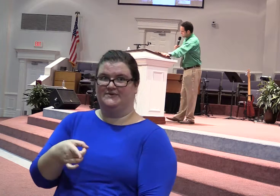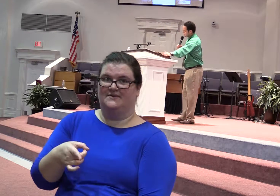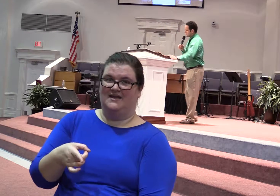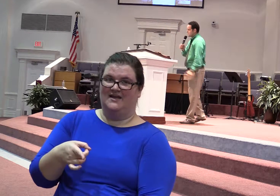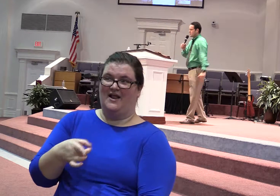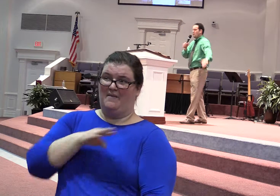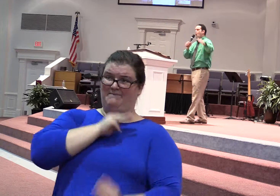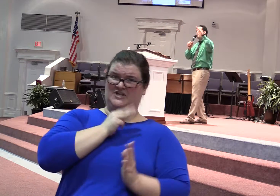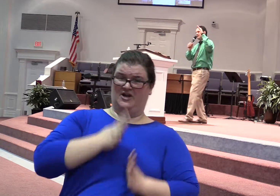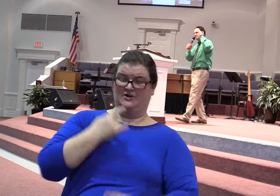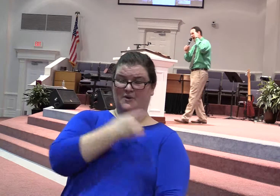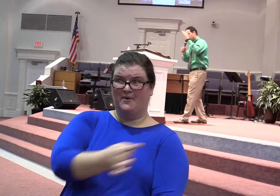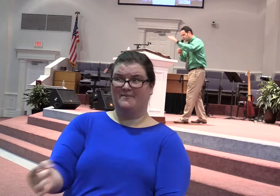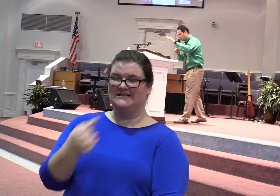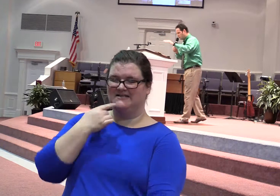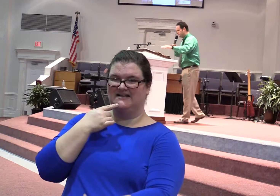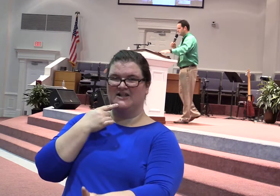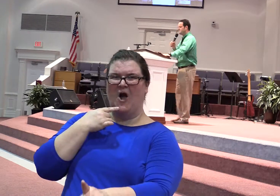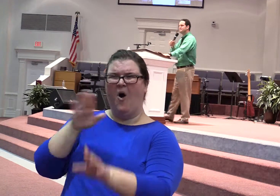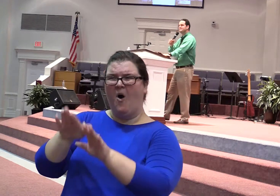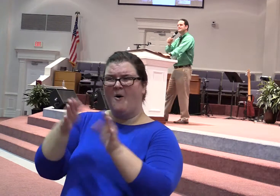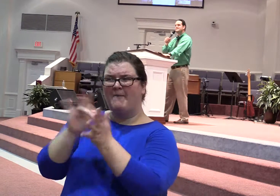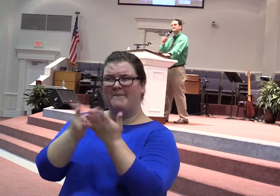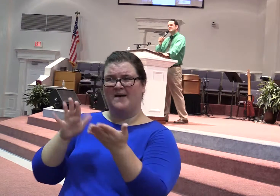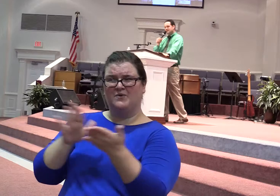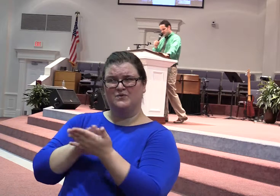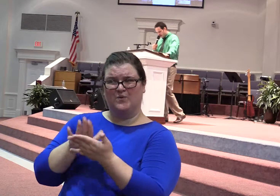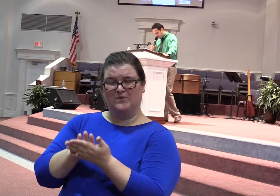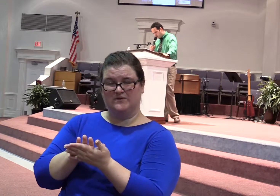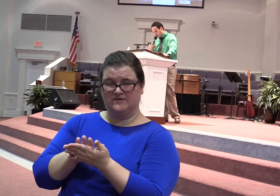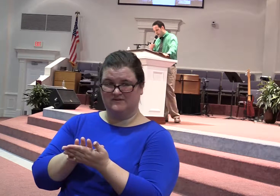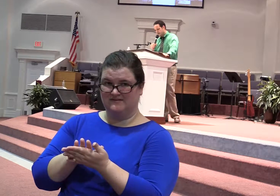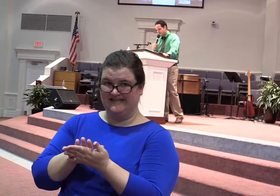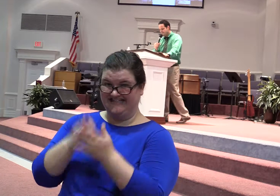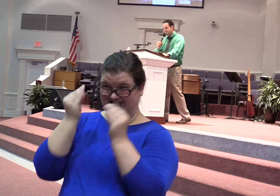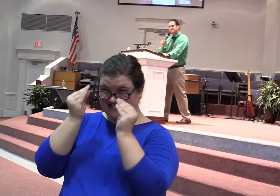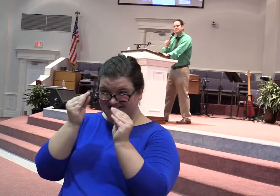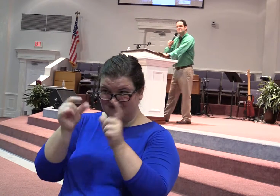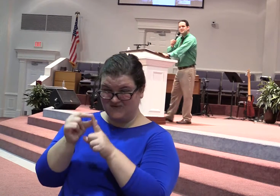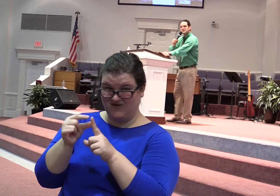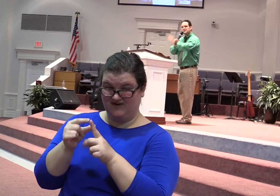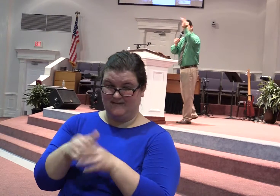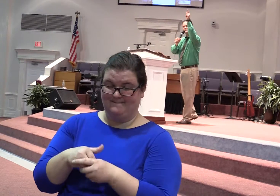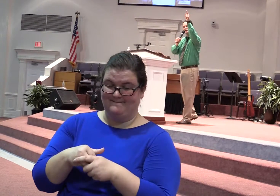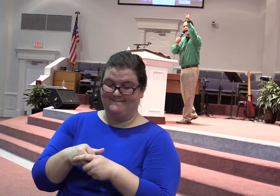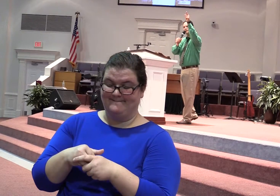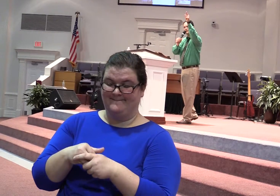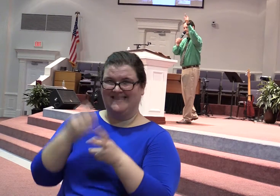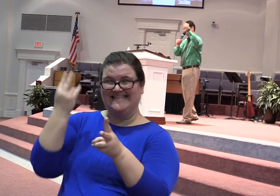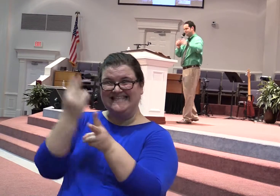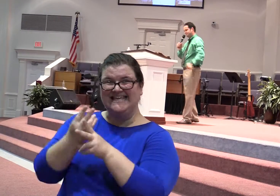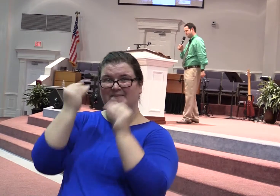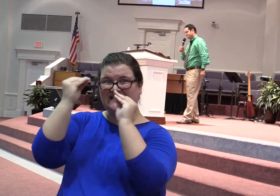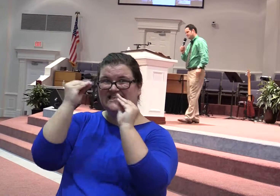on. Open Bible schools. Teach the word. Keep the